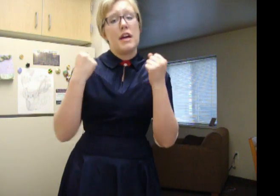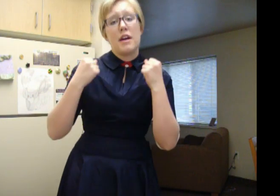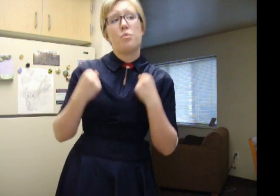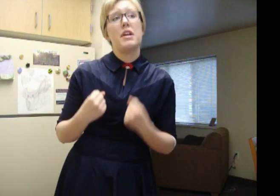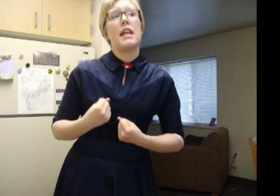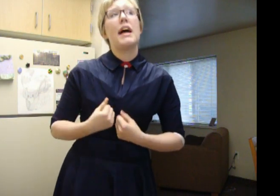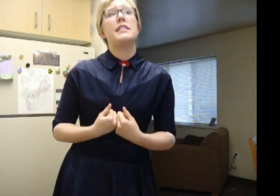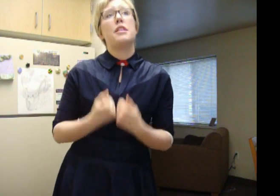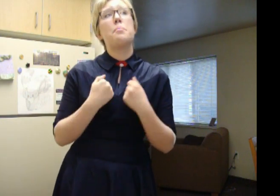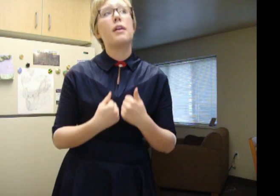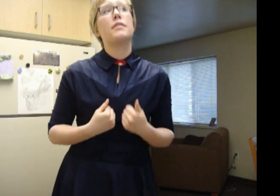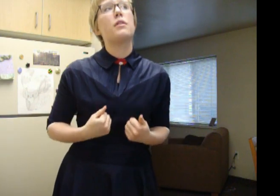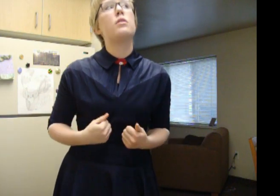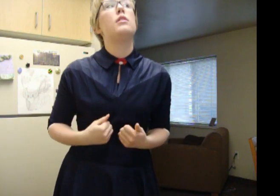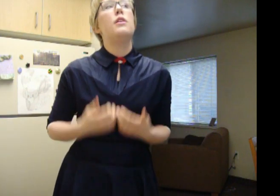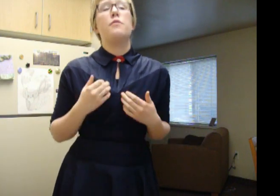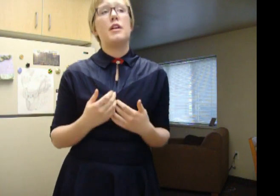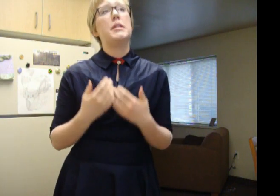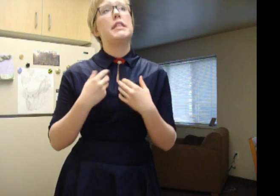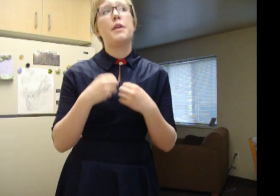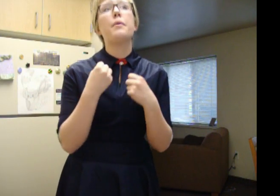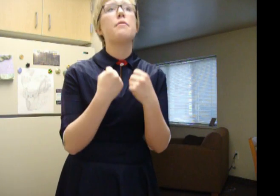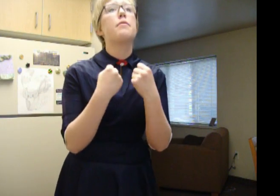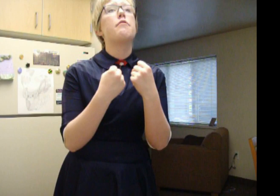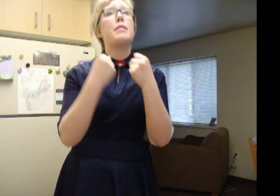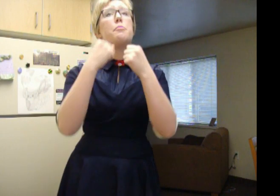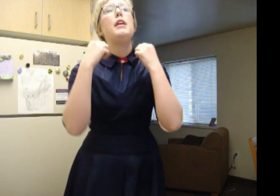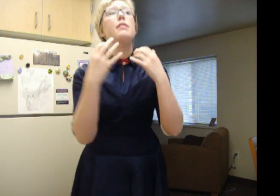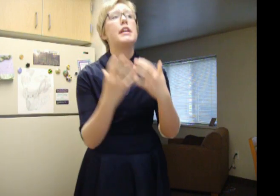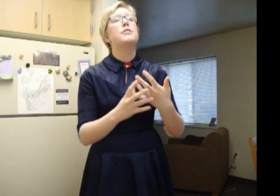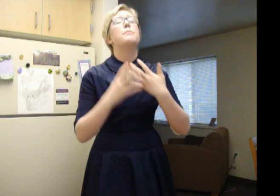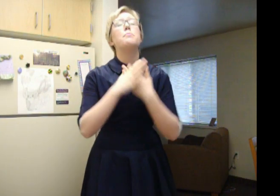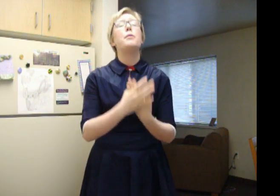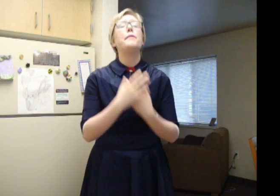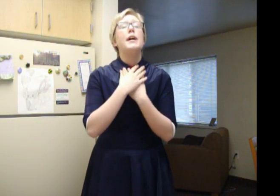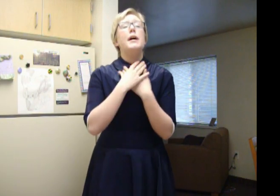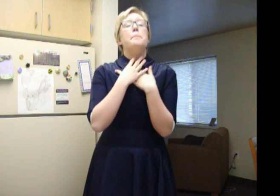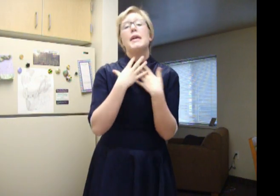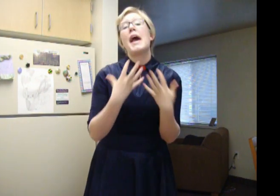and realize that the perfect girl for him is standing right in front of them. They'll be in a relationship and they'll both be